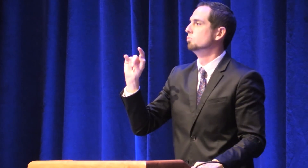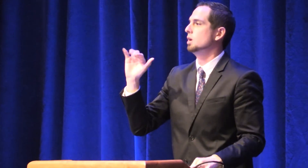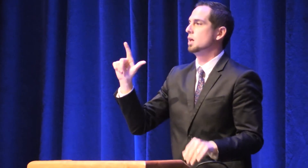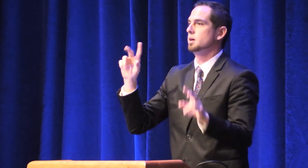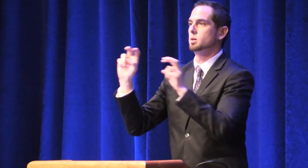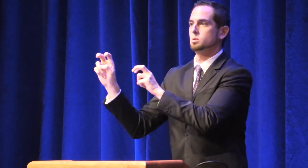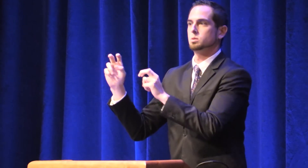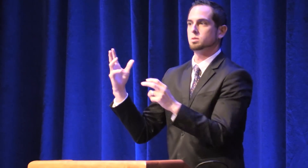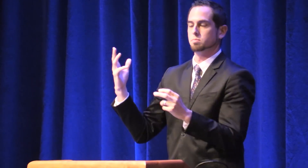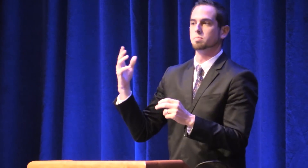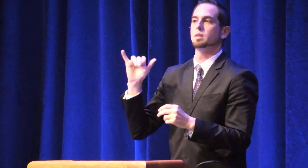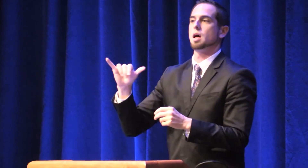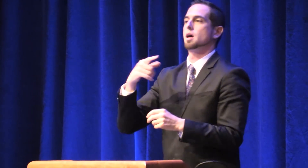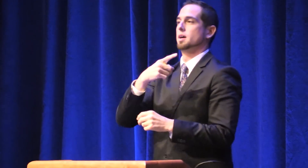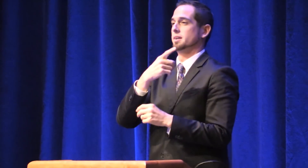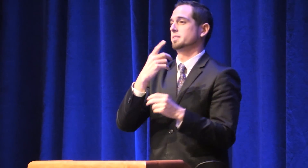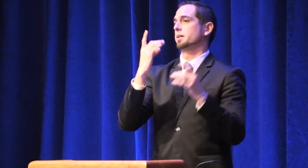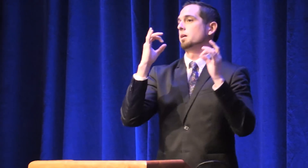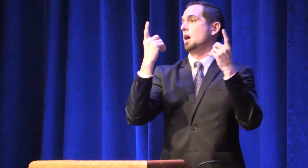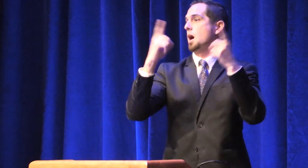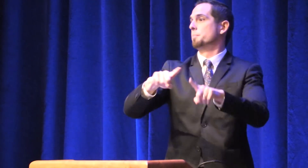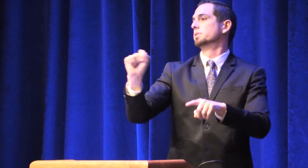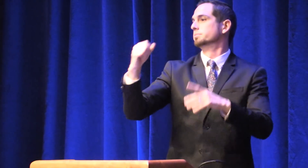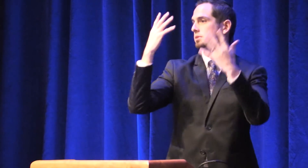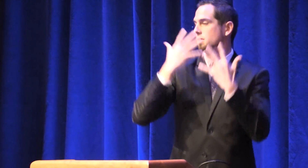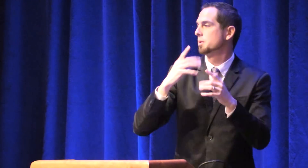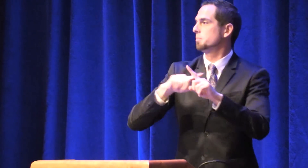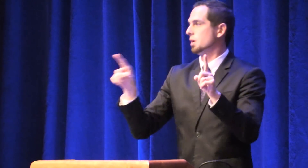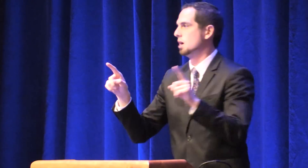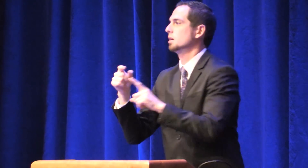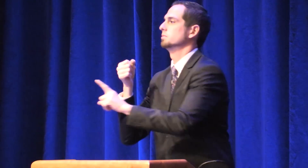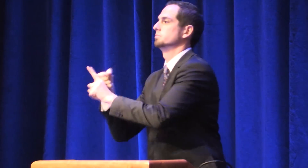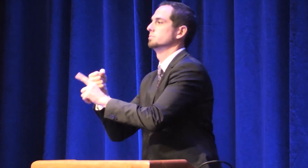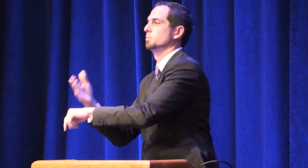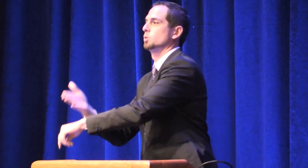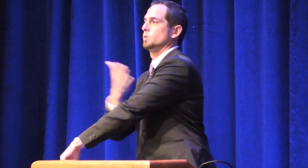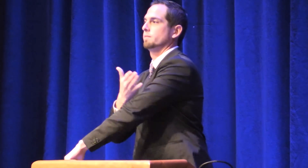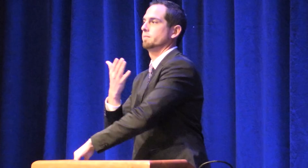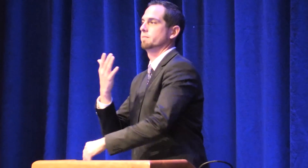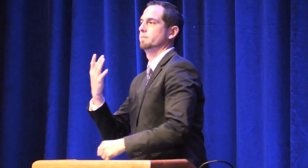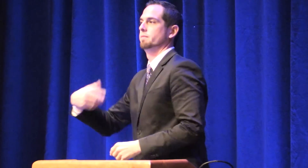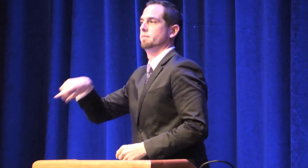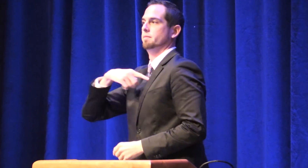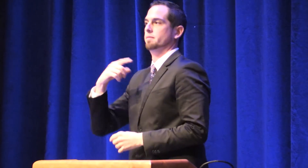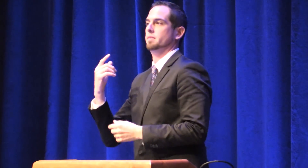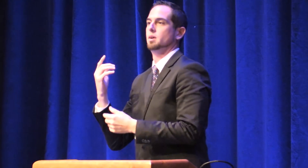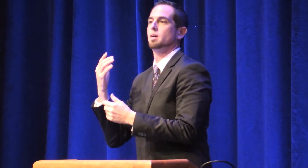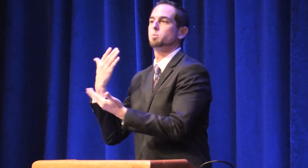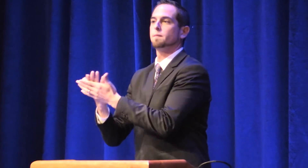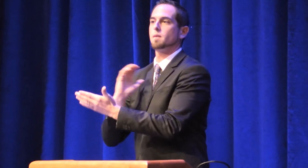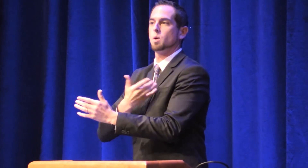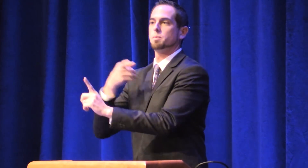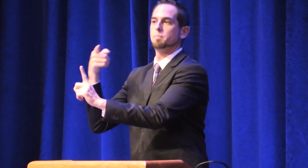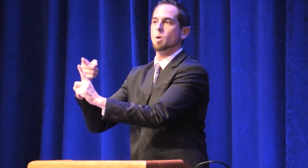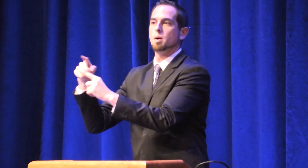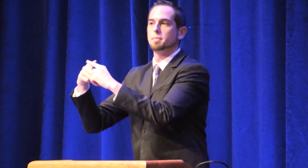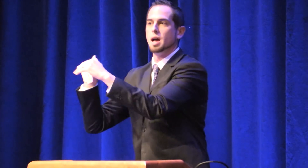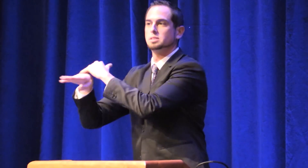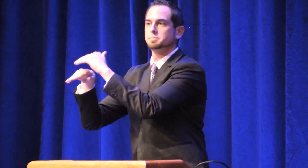need for a qualified and certified interpreter to be in this situation. So unfortunately,